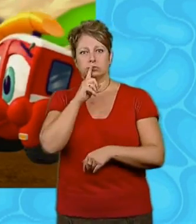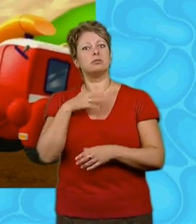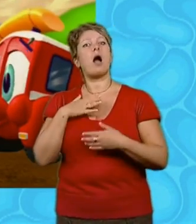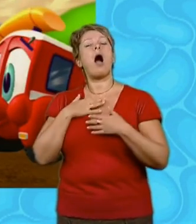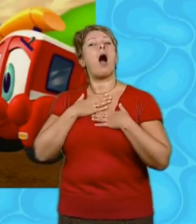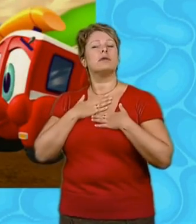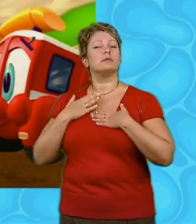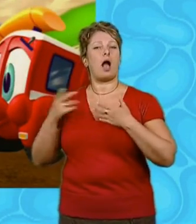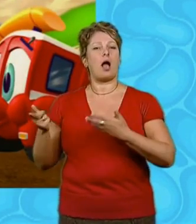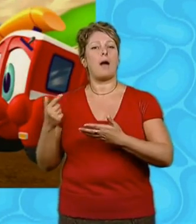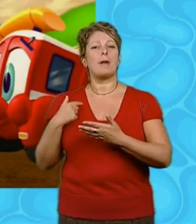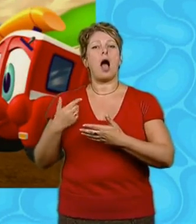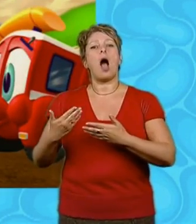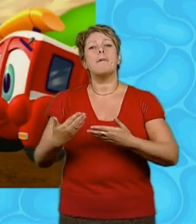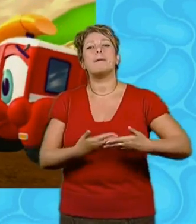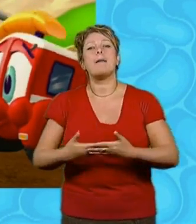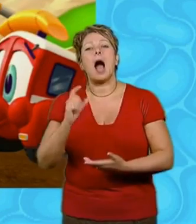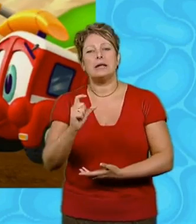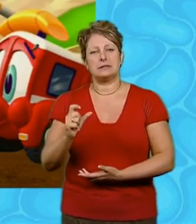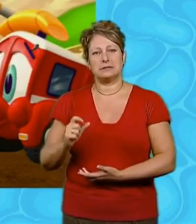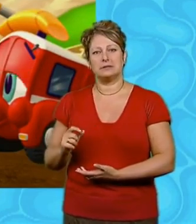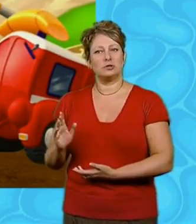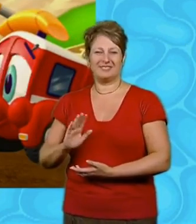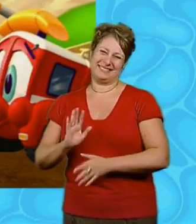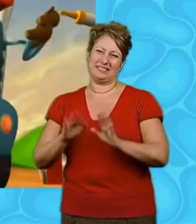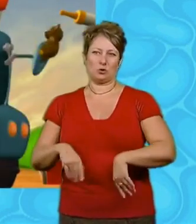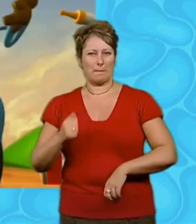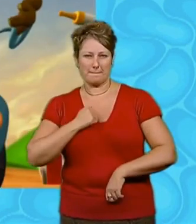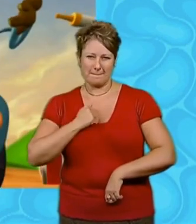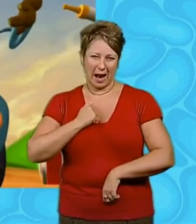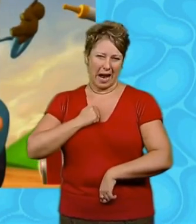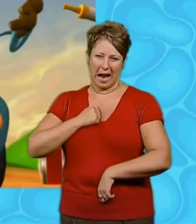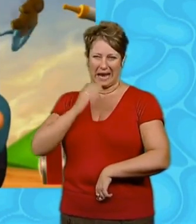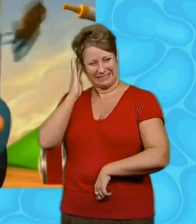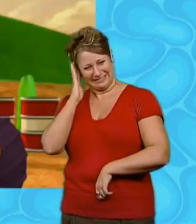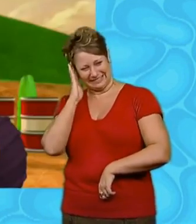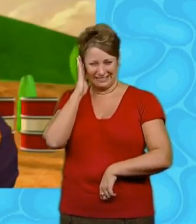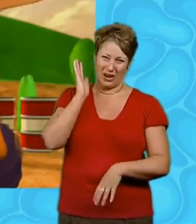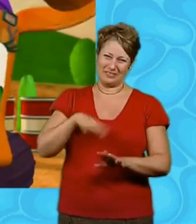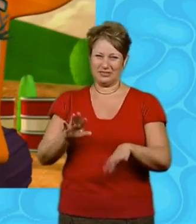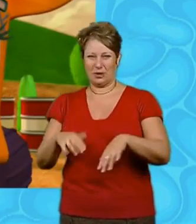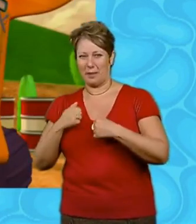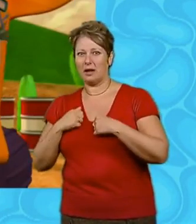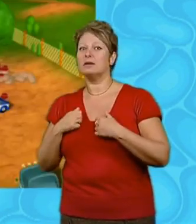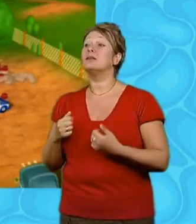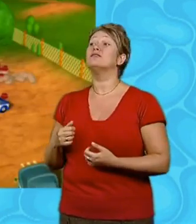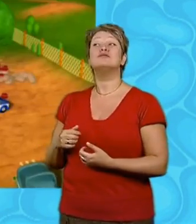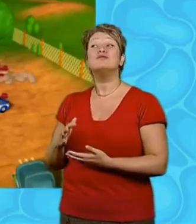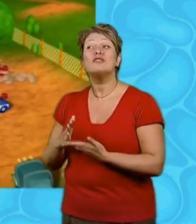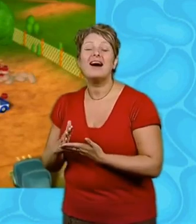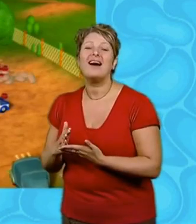I was keeping it safe for my baby cousin. It's not really mine, okay? Oh, really?